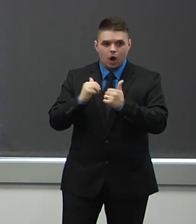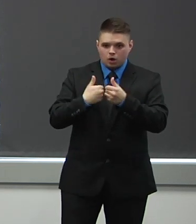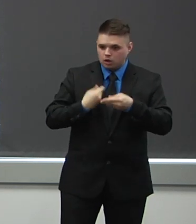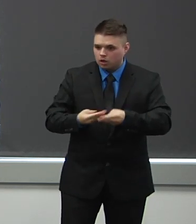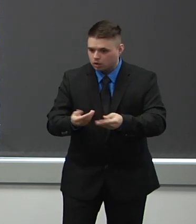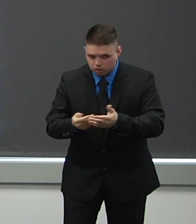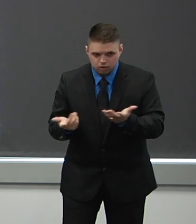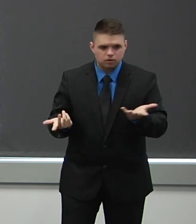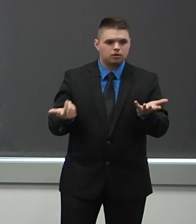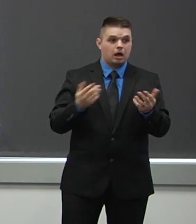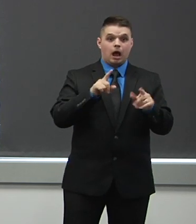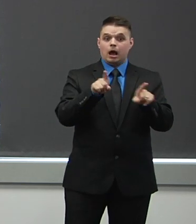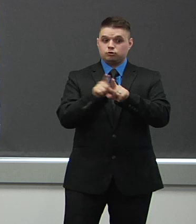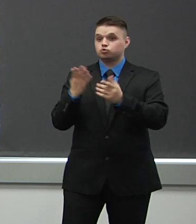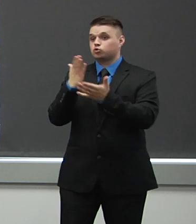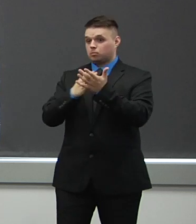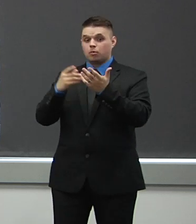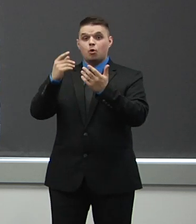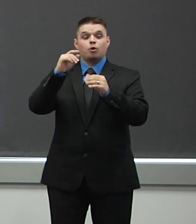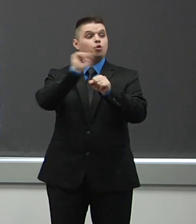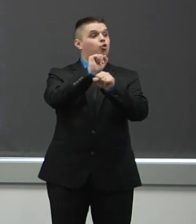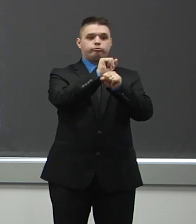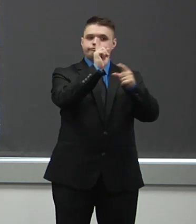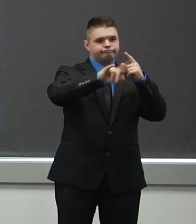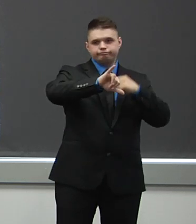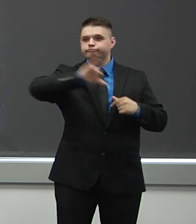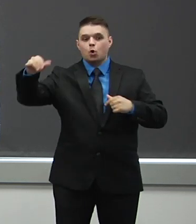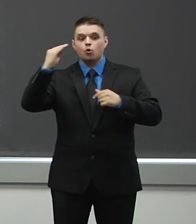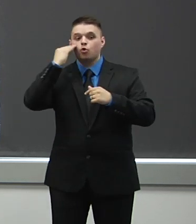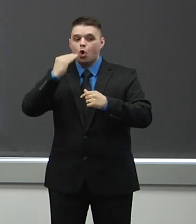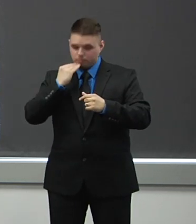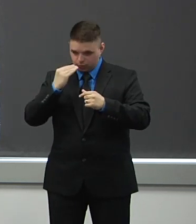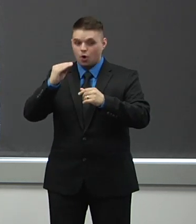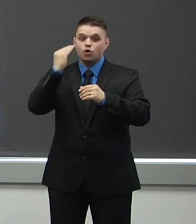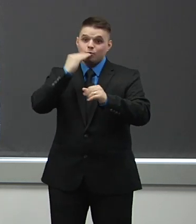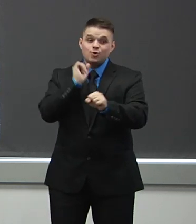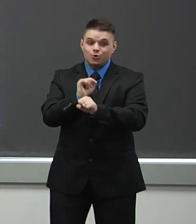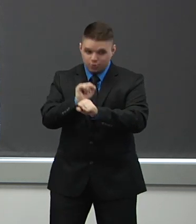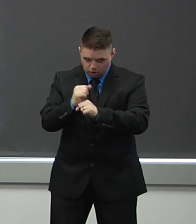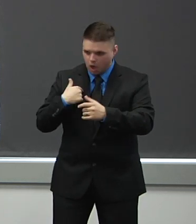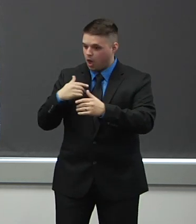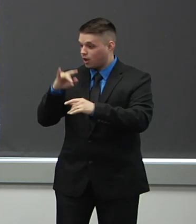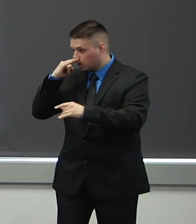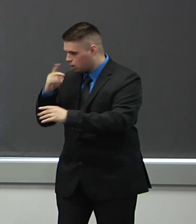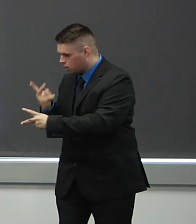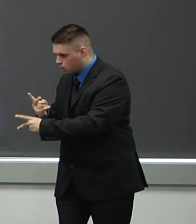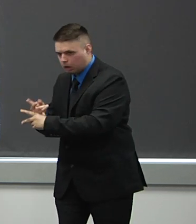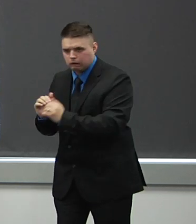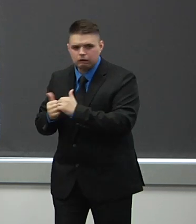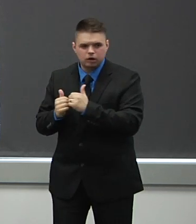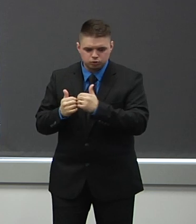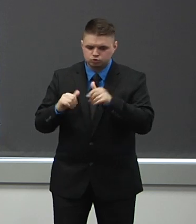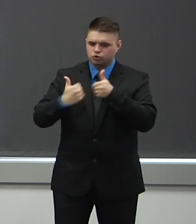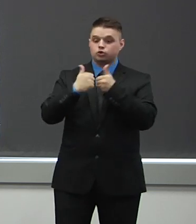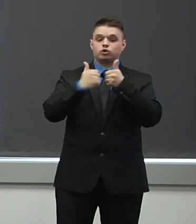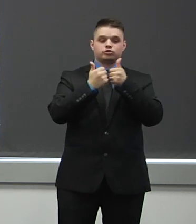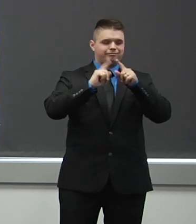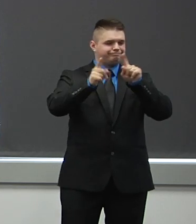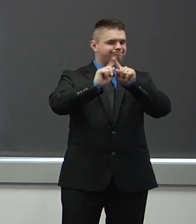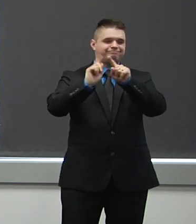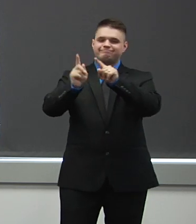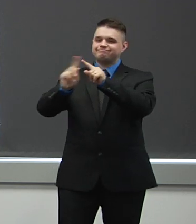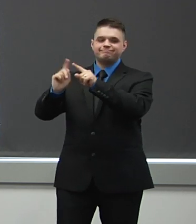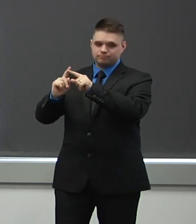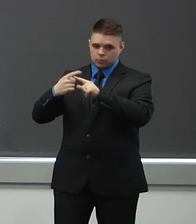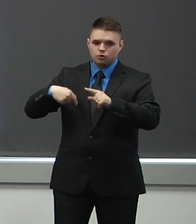care of little ones. All really significant challenges. And for us to deliver education, the teachers and educators can